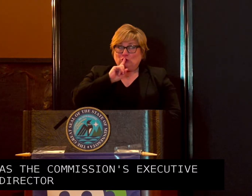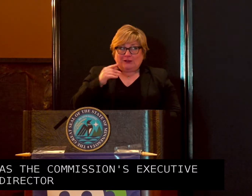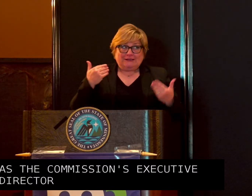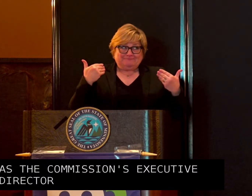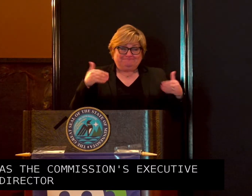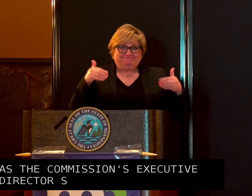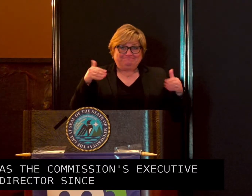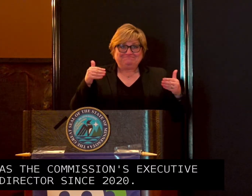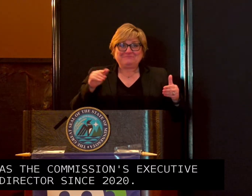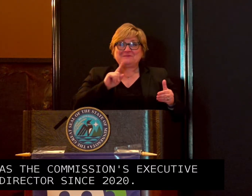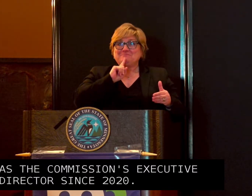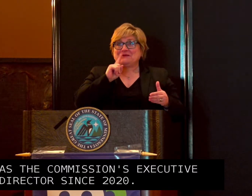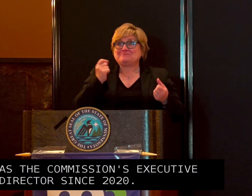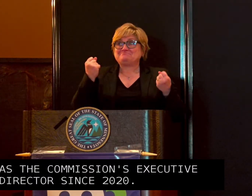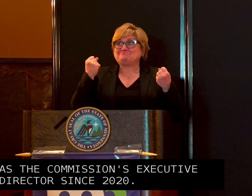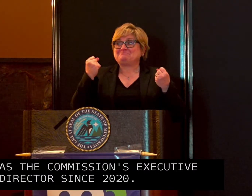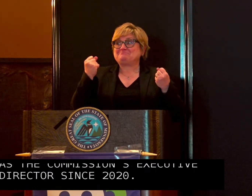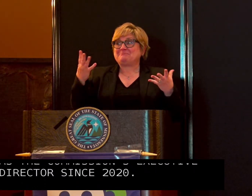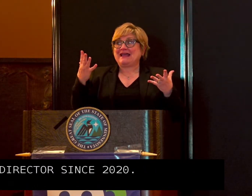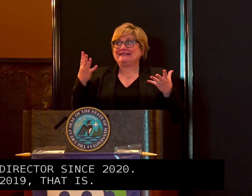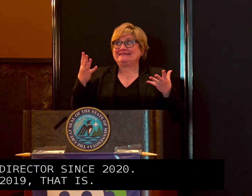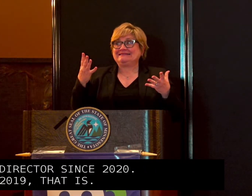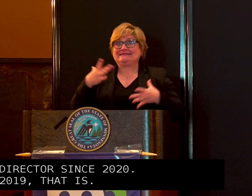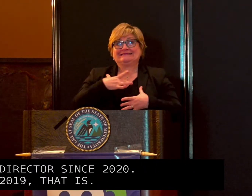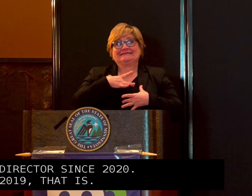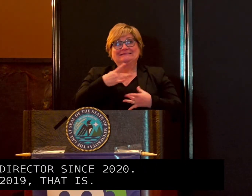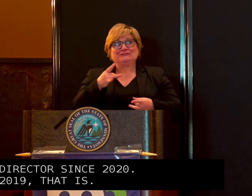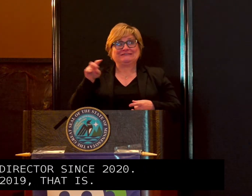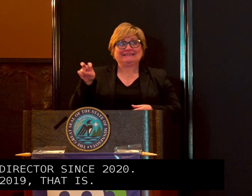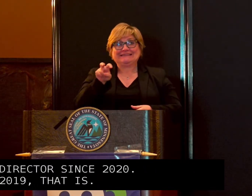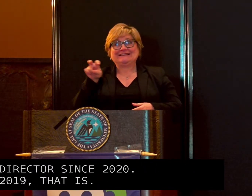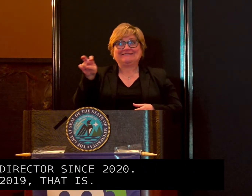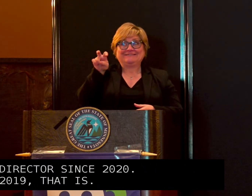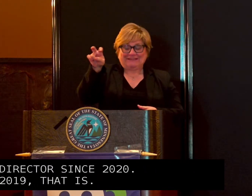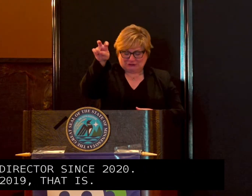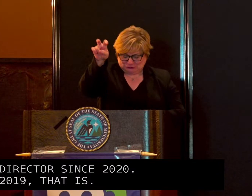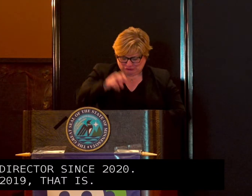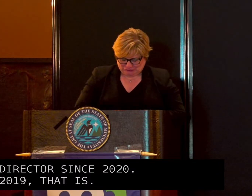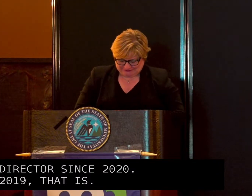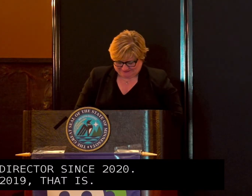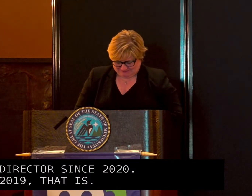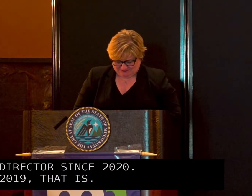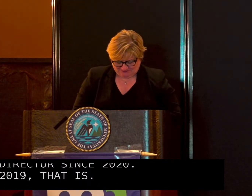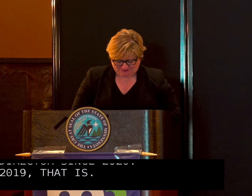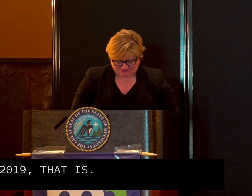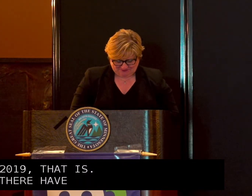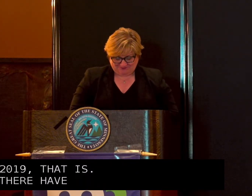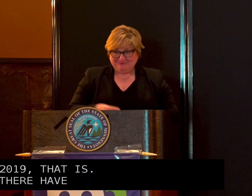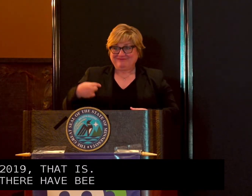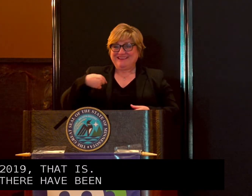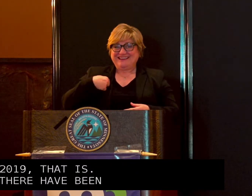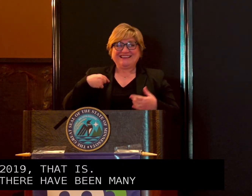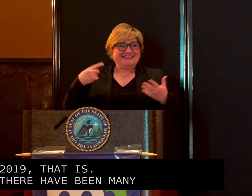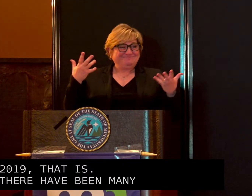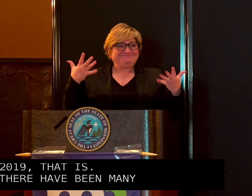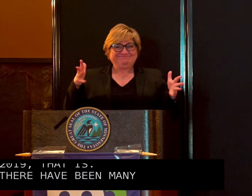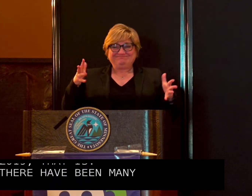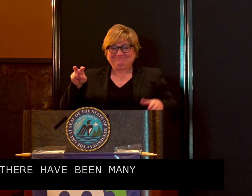2019, that is. There have been many interesting adventures.